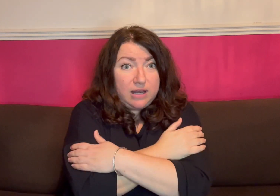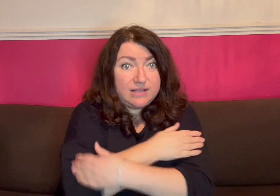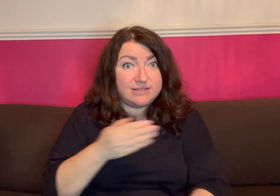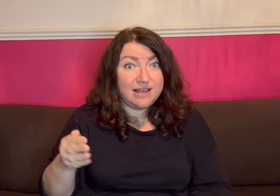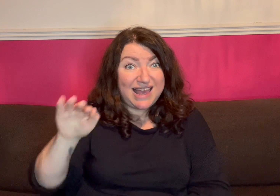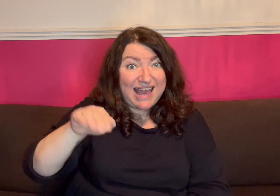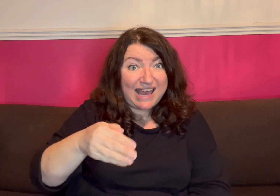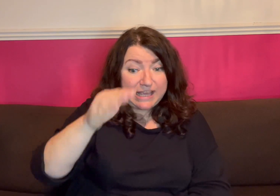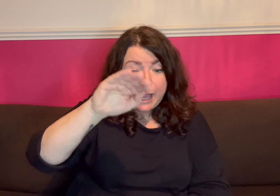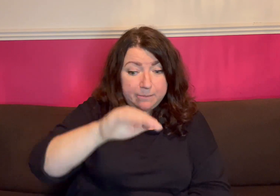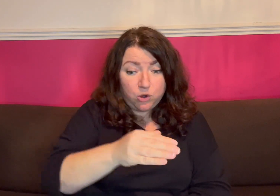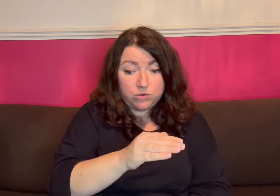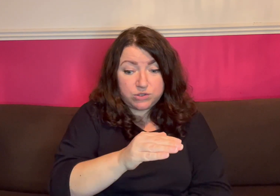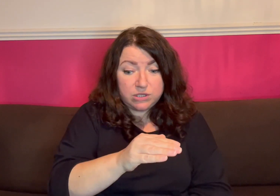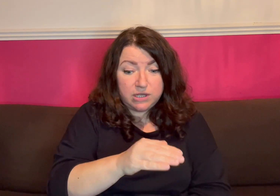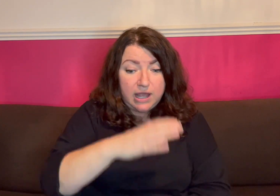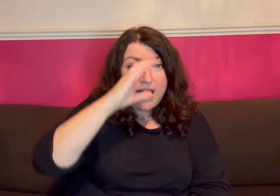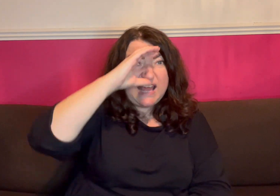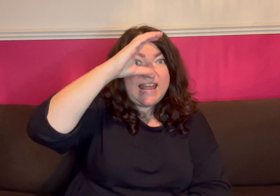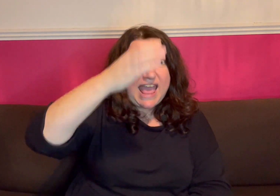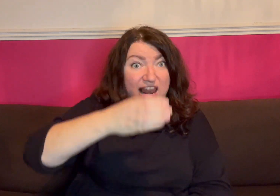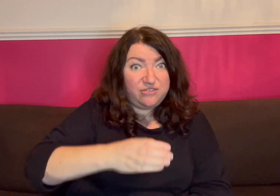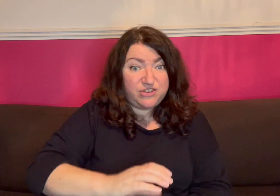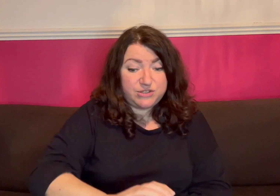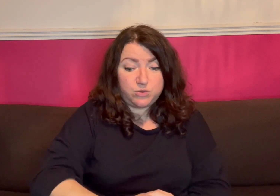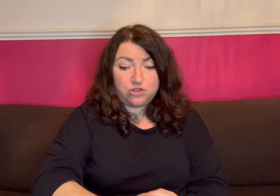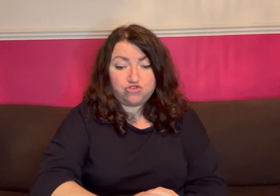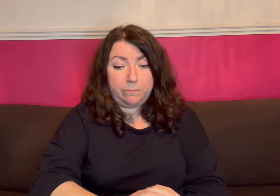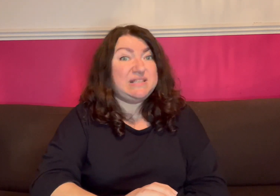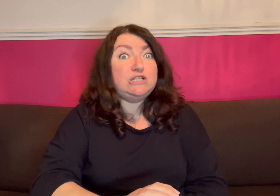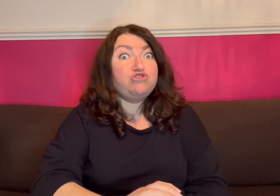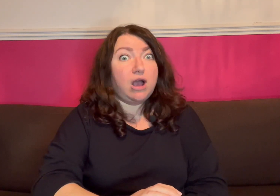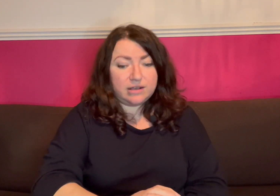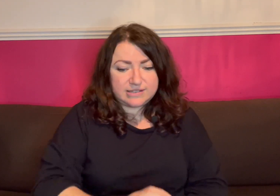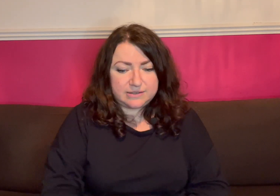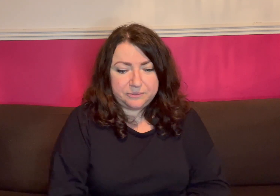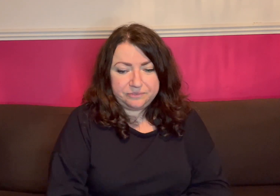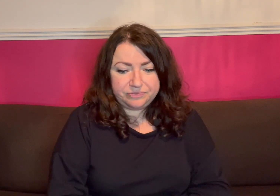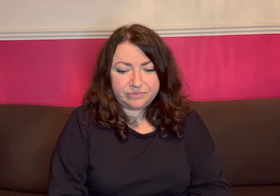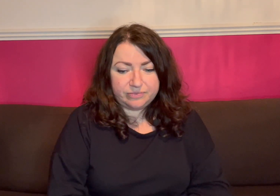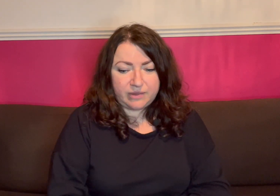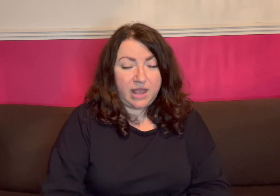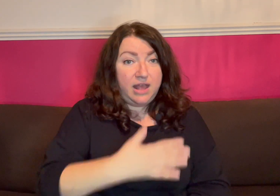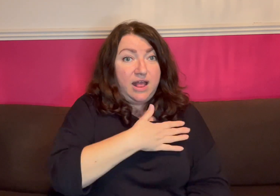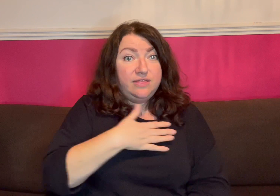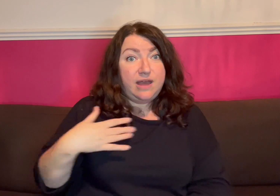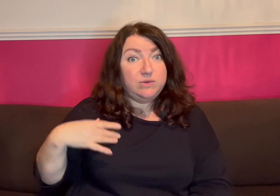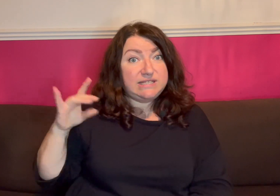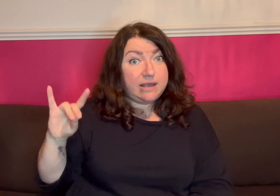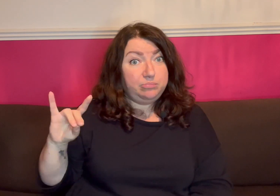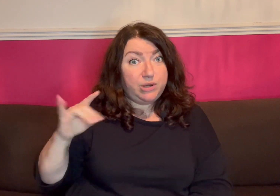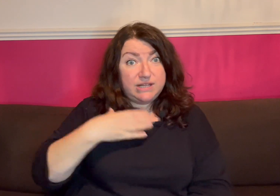koalas and camels, and elephants with trumpeting trunks. There were zebras